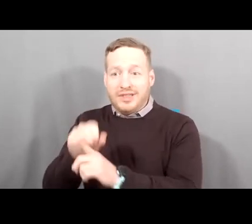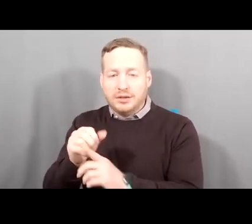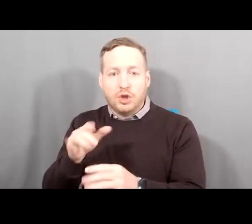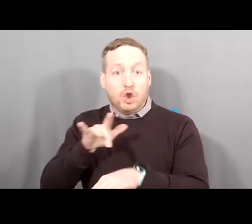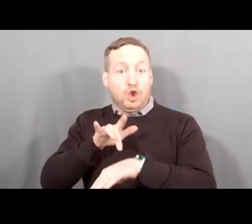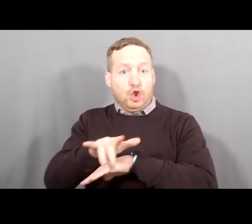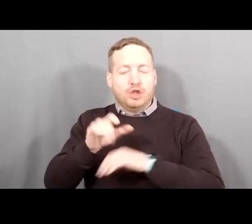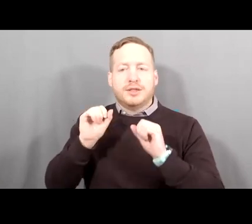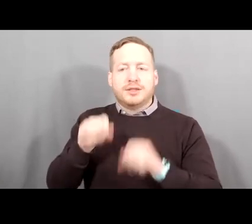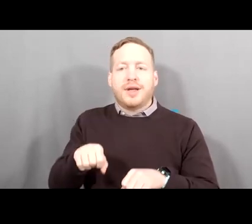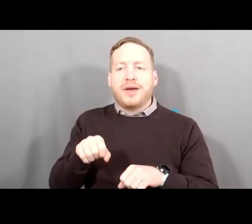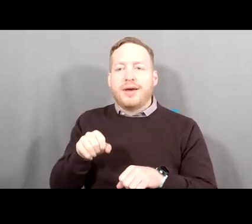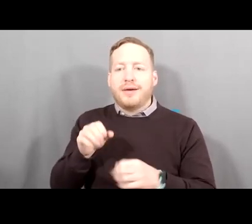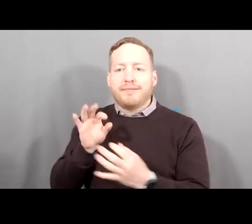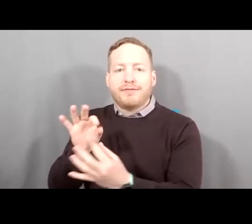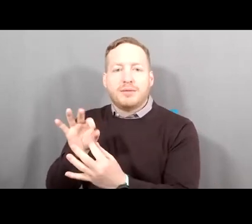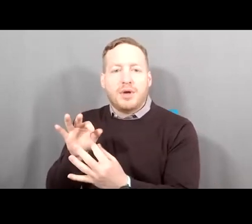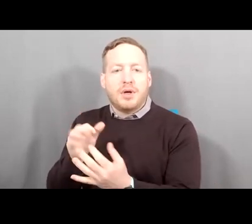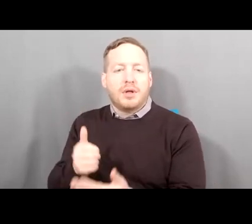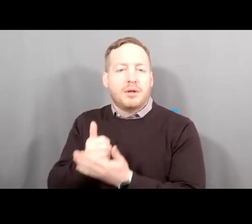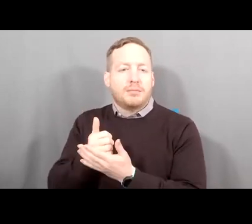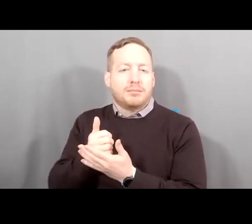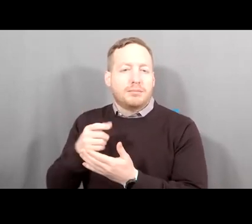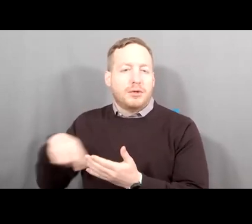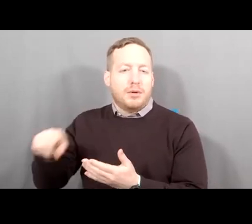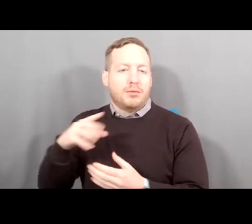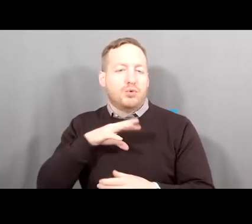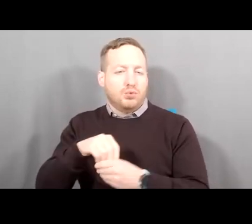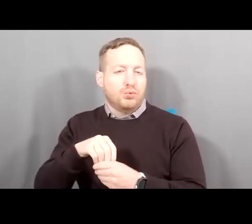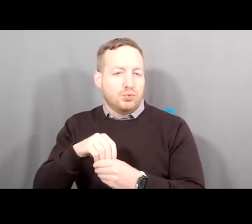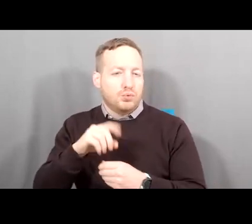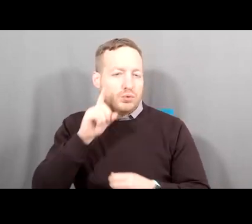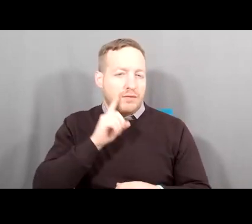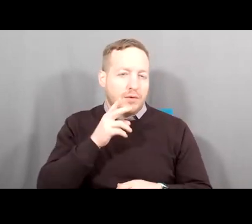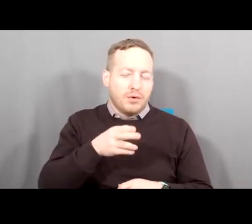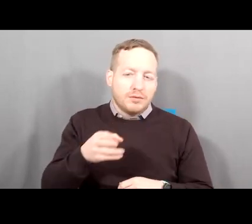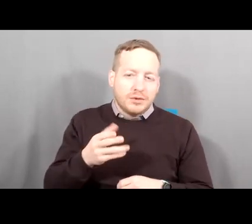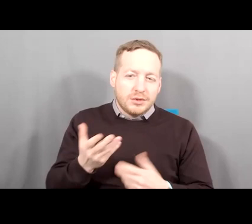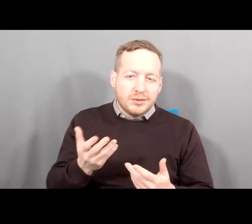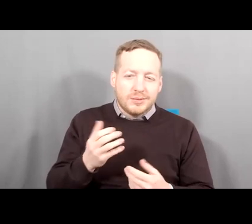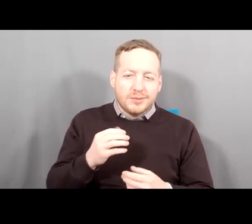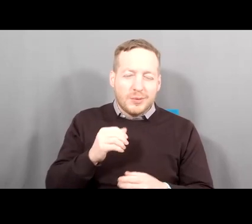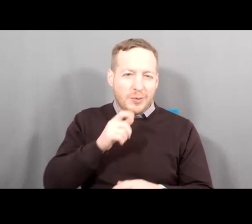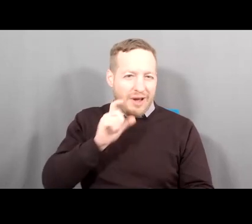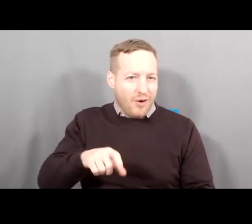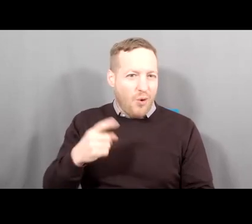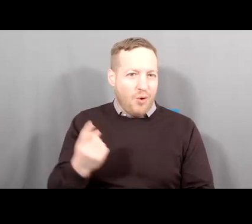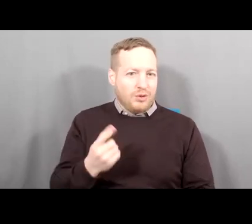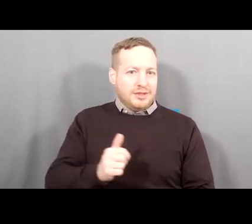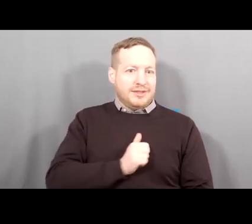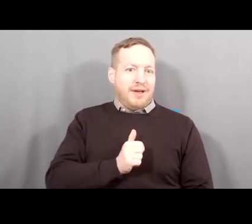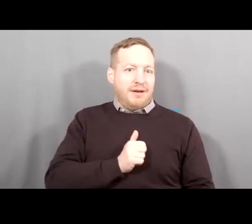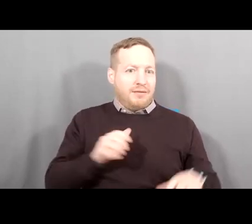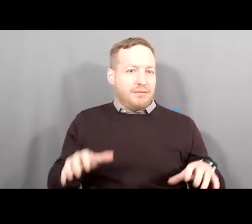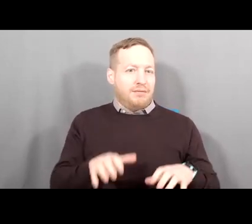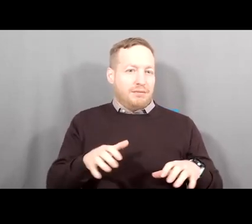of the bill to get in early enough to be able to give feedback so that we could help deaf and hard of hearing